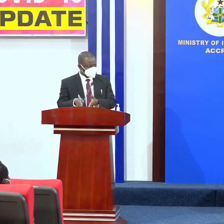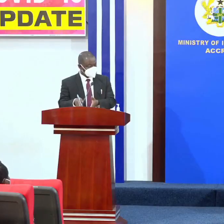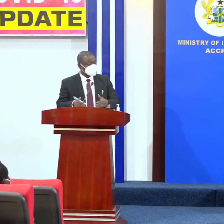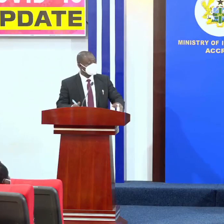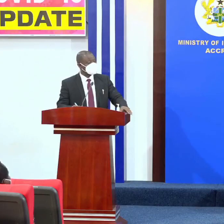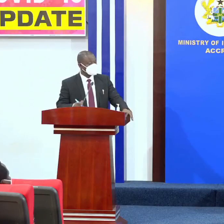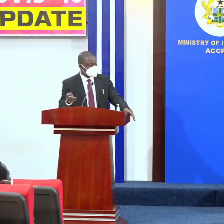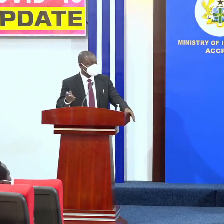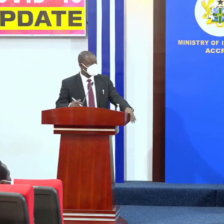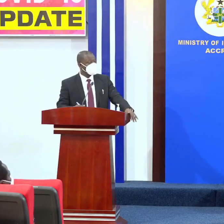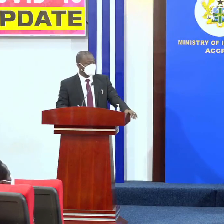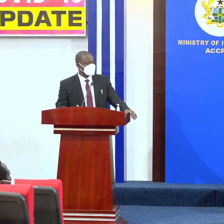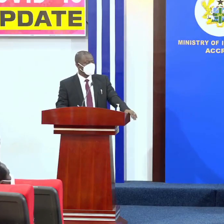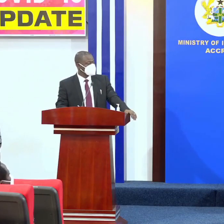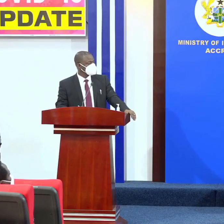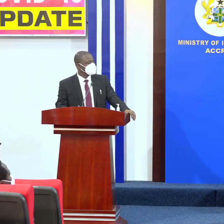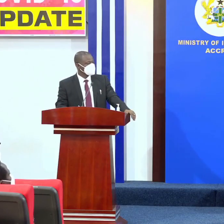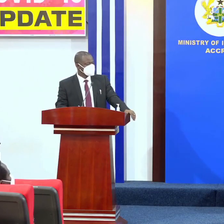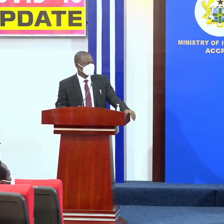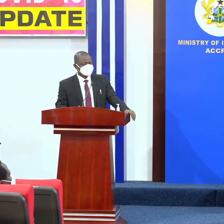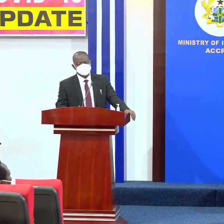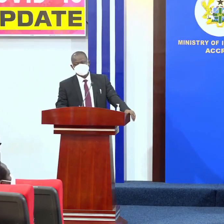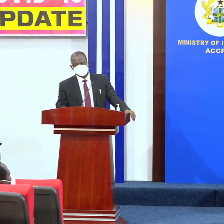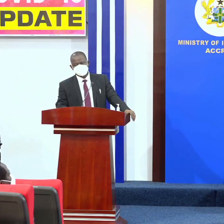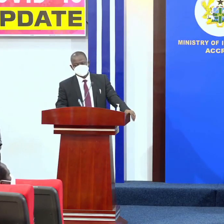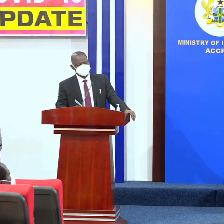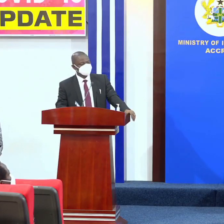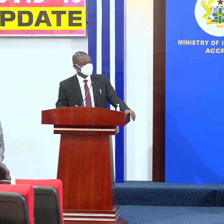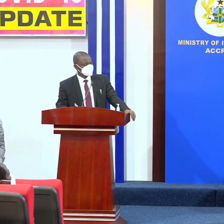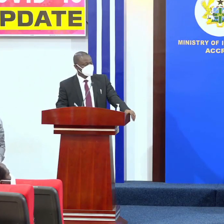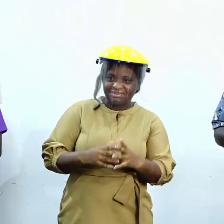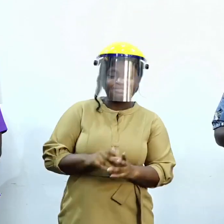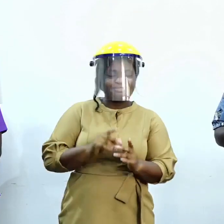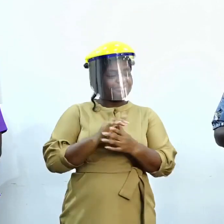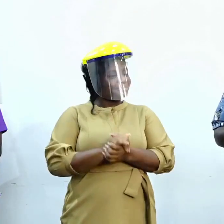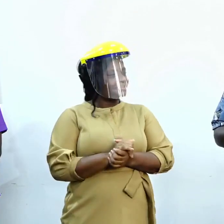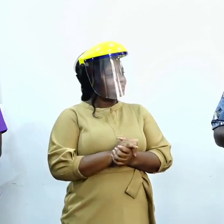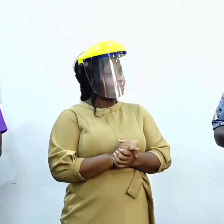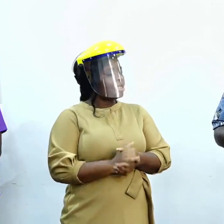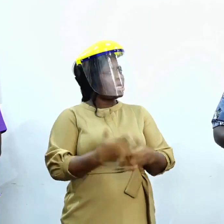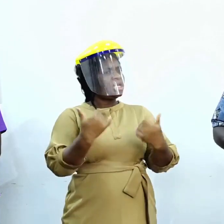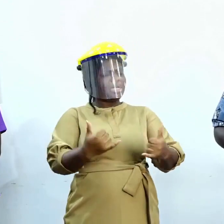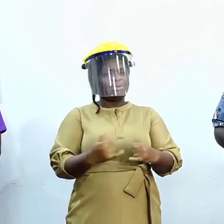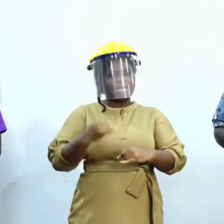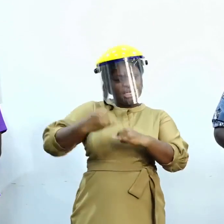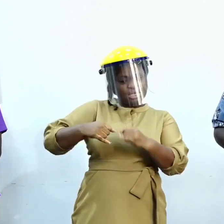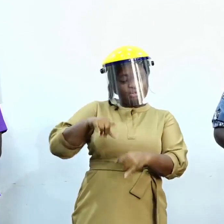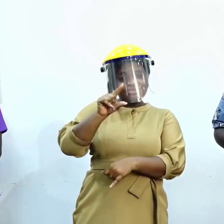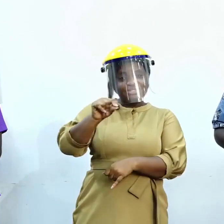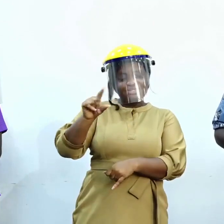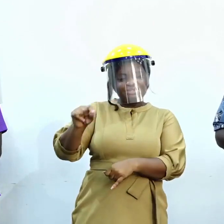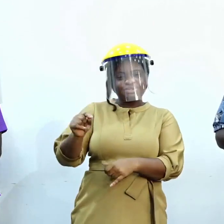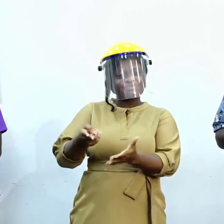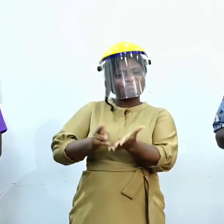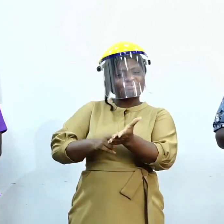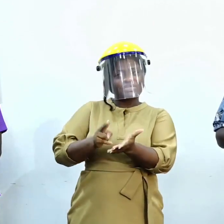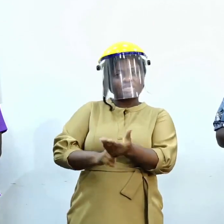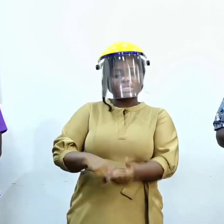we just listed. Yes, Okay. 472. Okay. Okay. Great. Thanks for the clarification. Now, at the end of 2020, we recorded